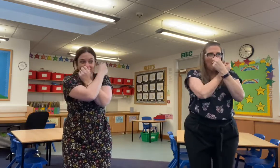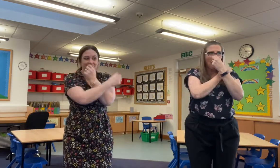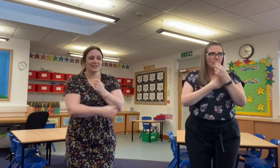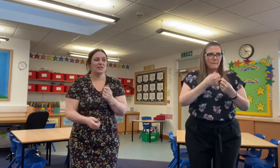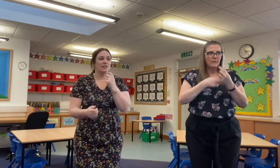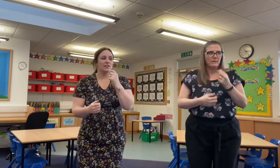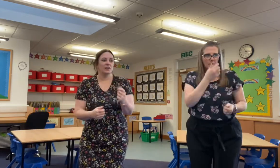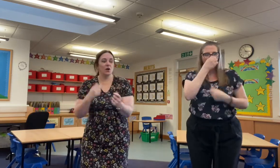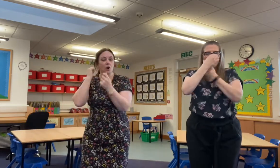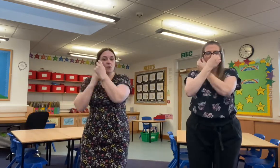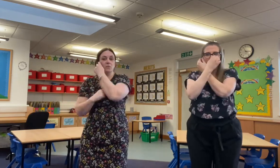doo, doodly doo,